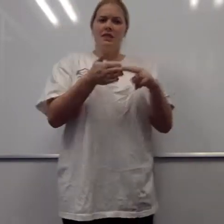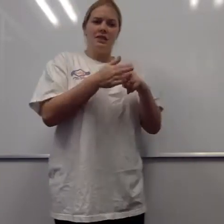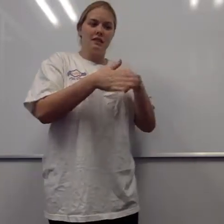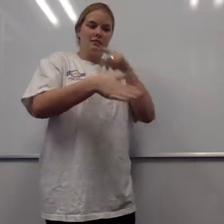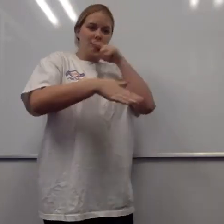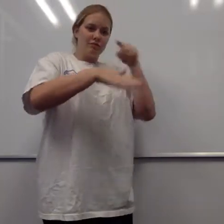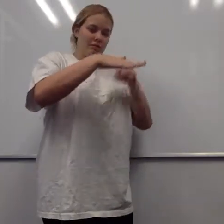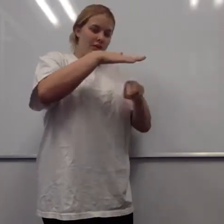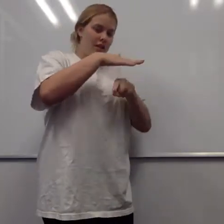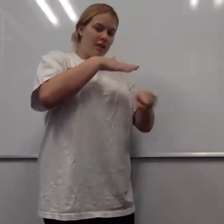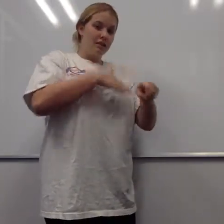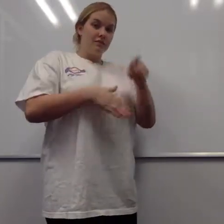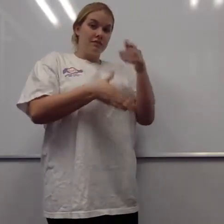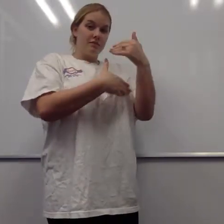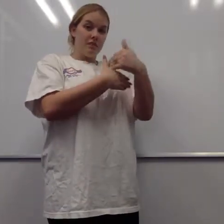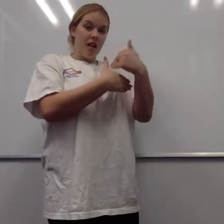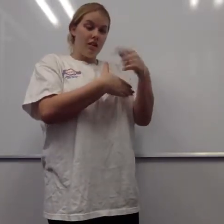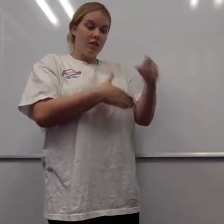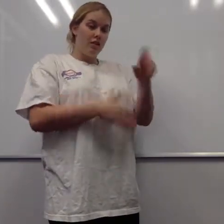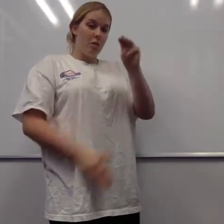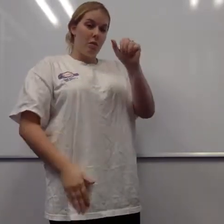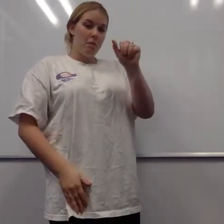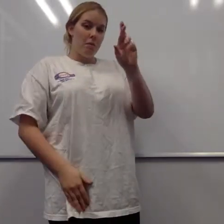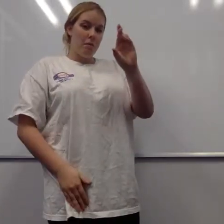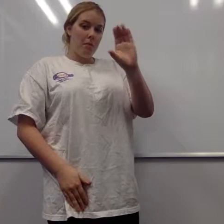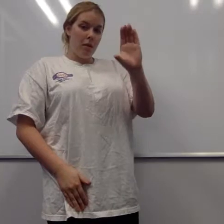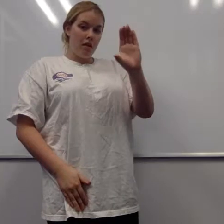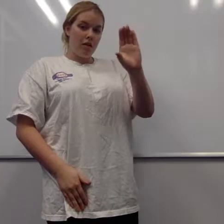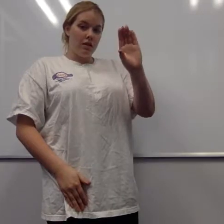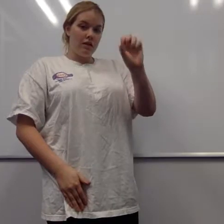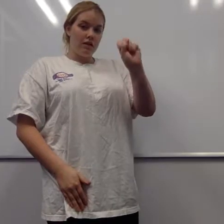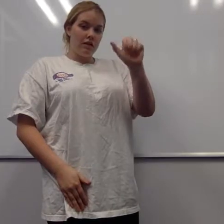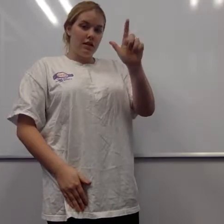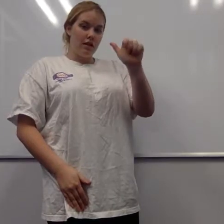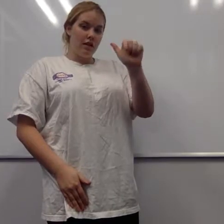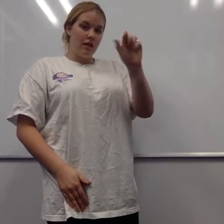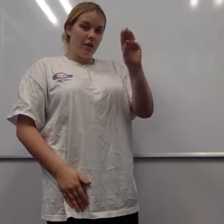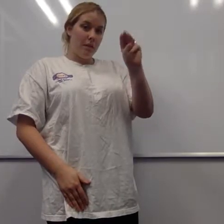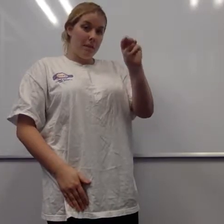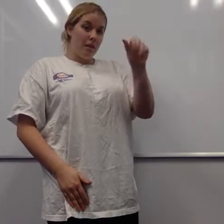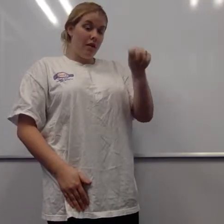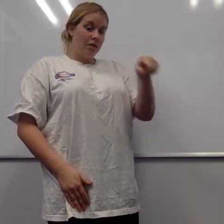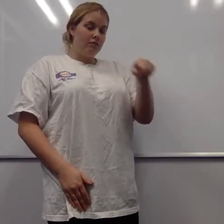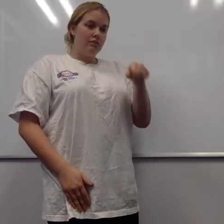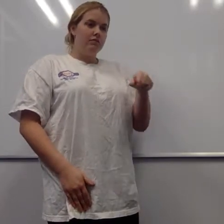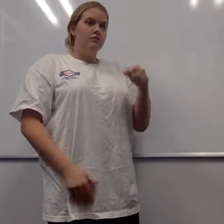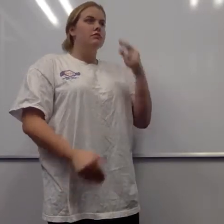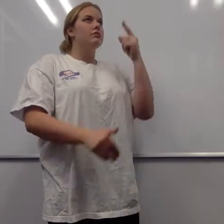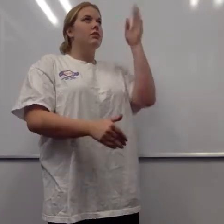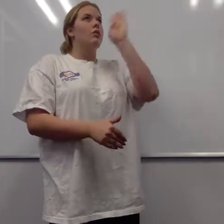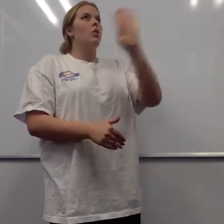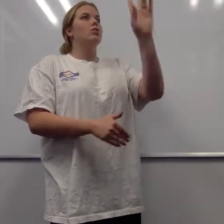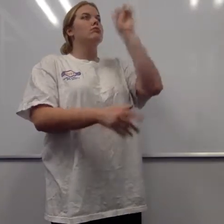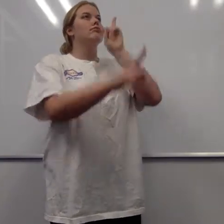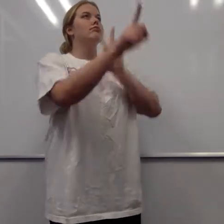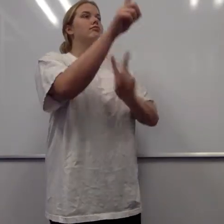renowned psychologist Martin Seligman says meaning comes from belonging to and serving something beyond yourself, and from developing